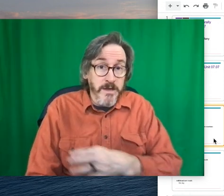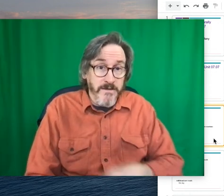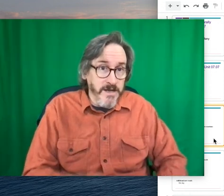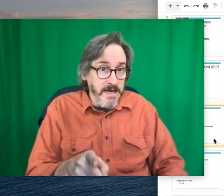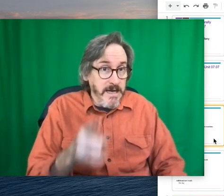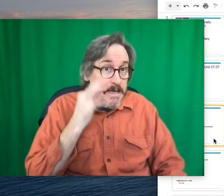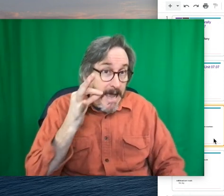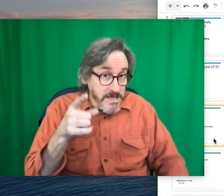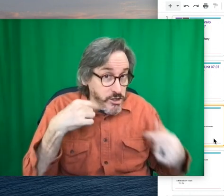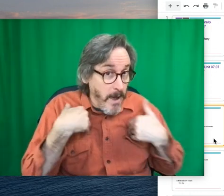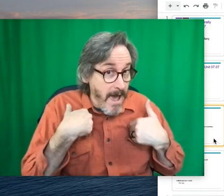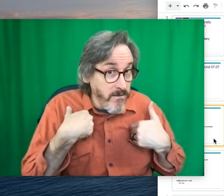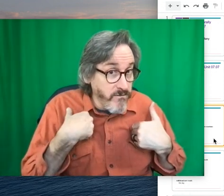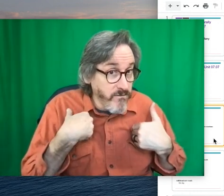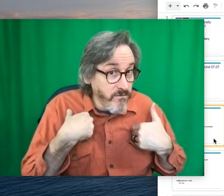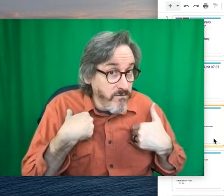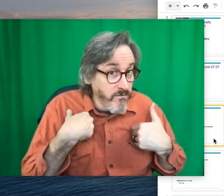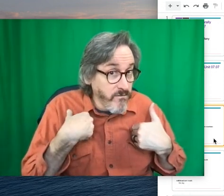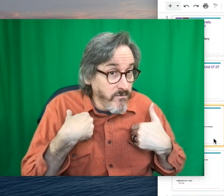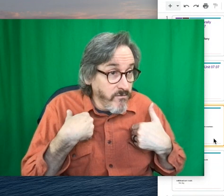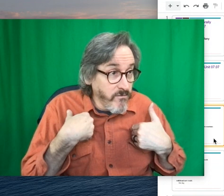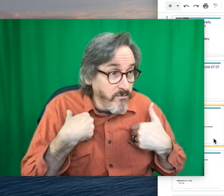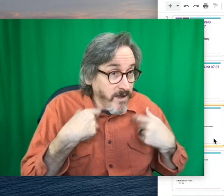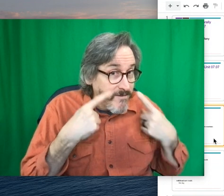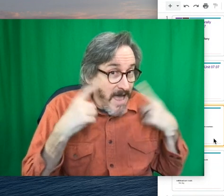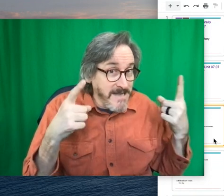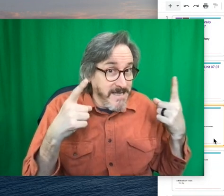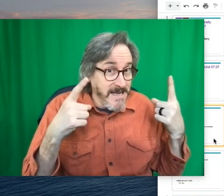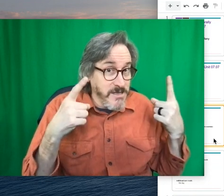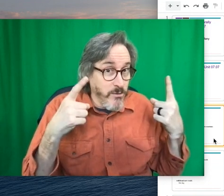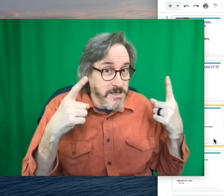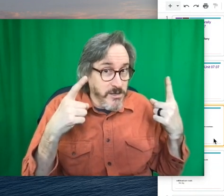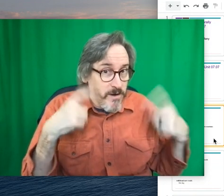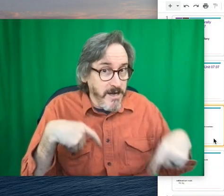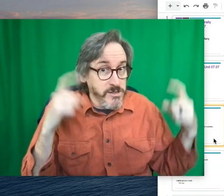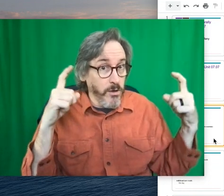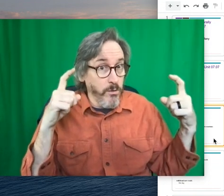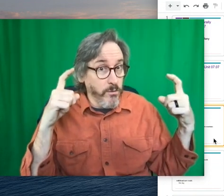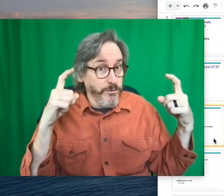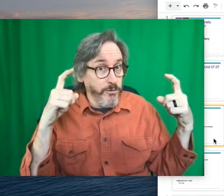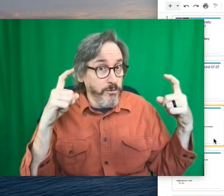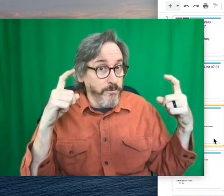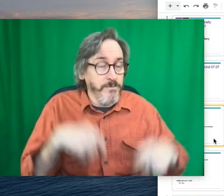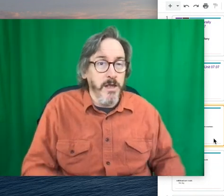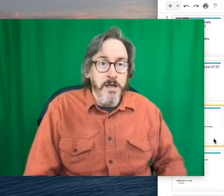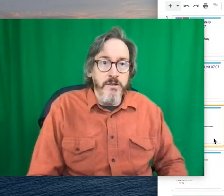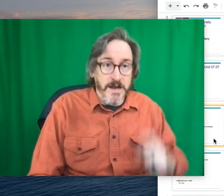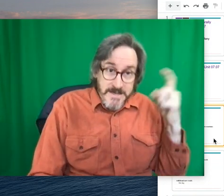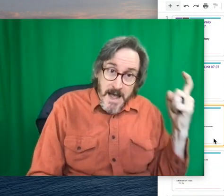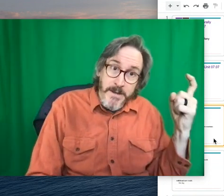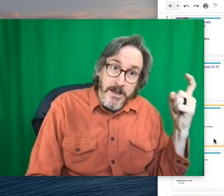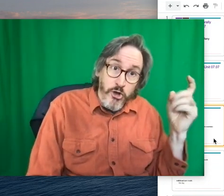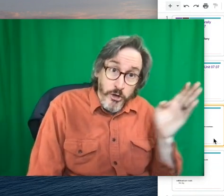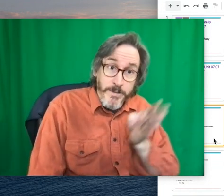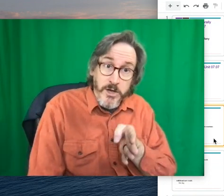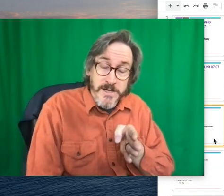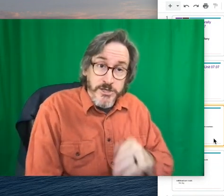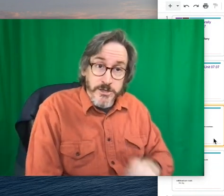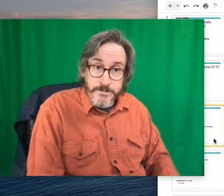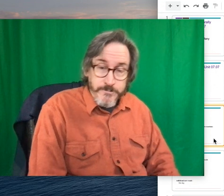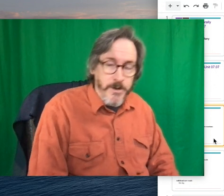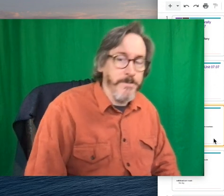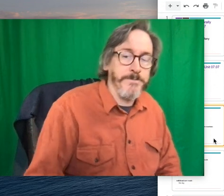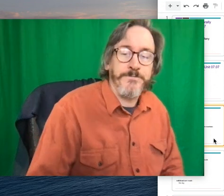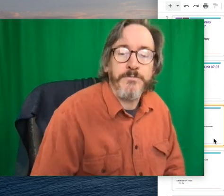If you left it cats you have, that's a yes, no question, right? So the topic could be a